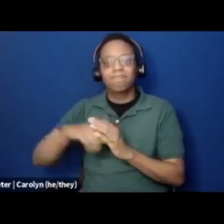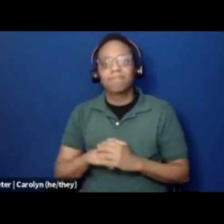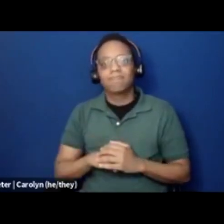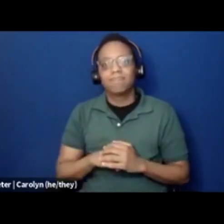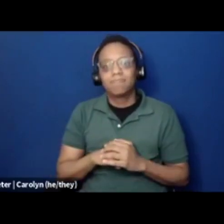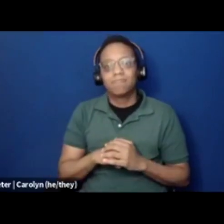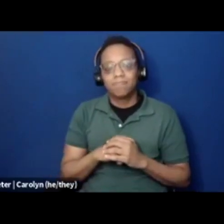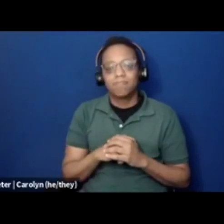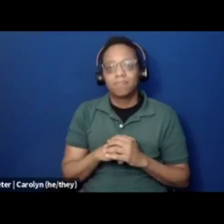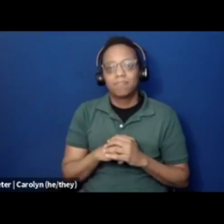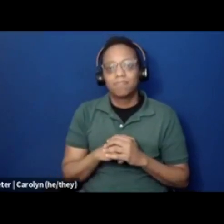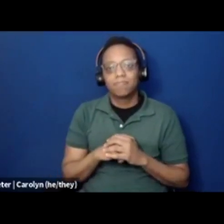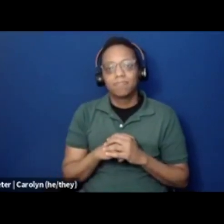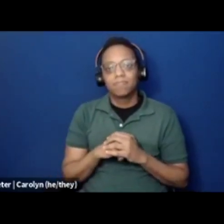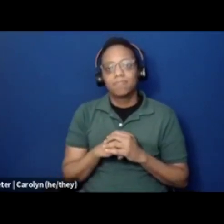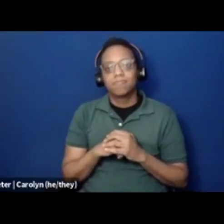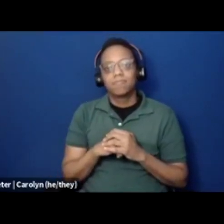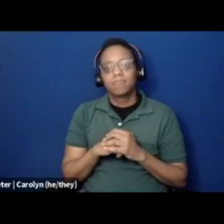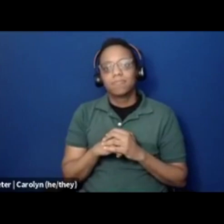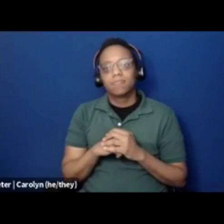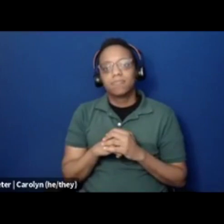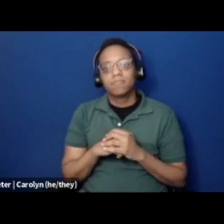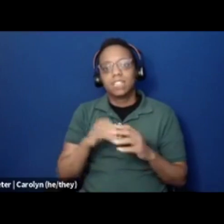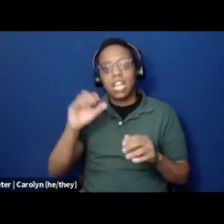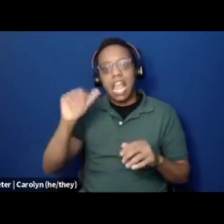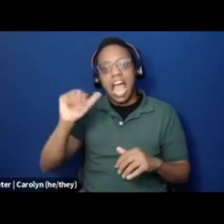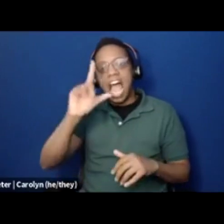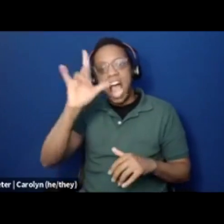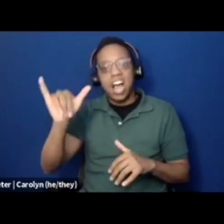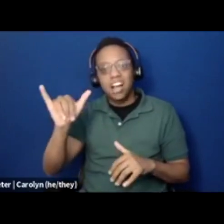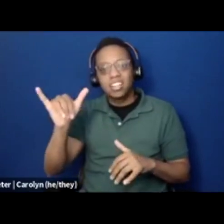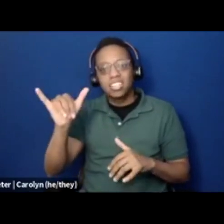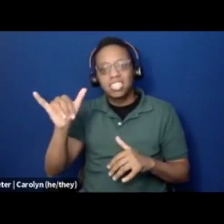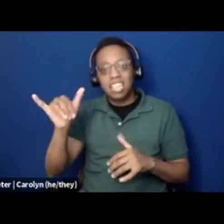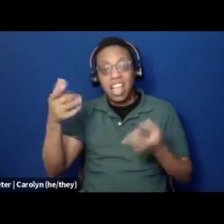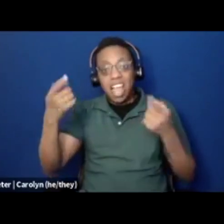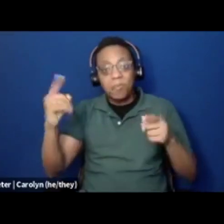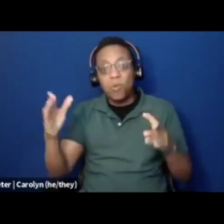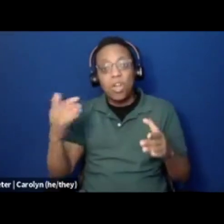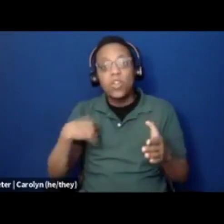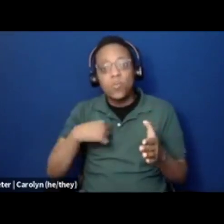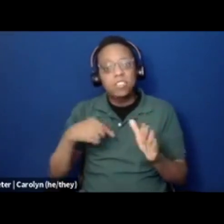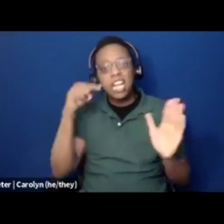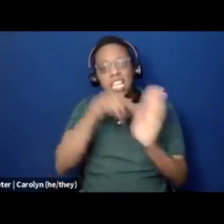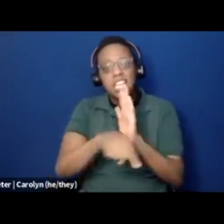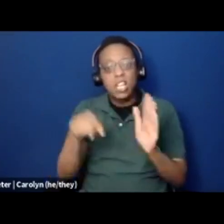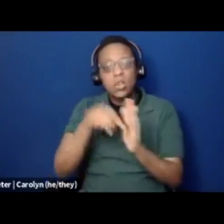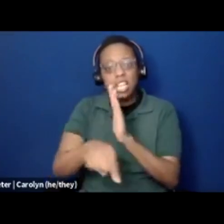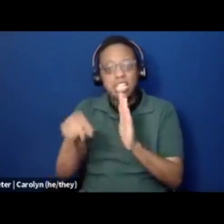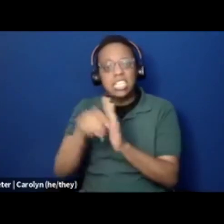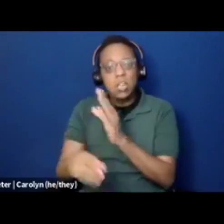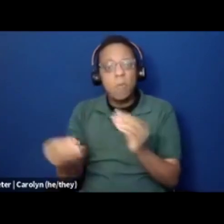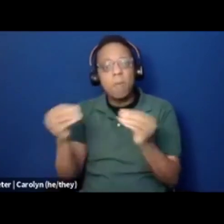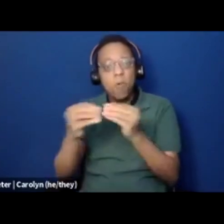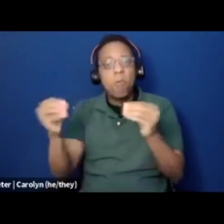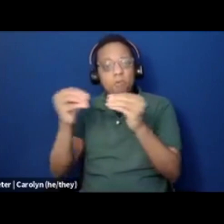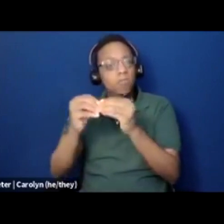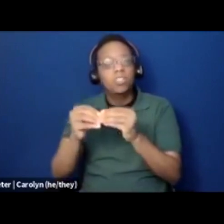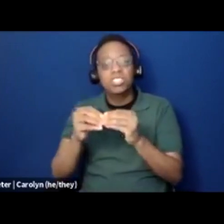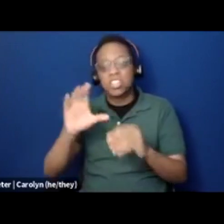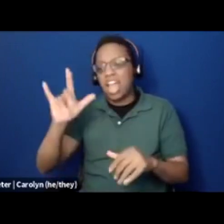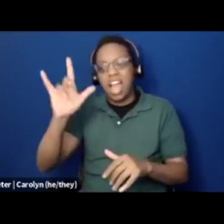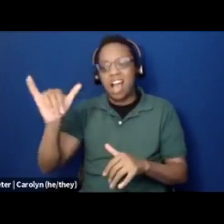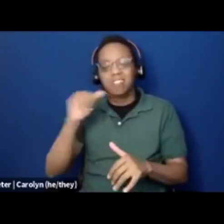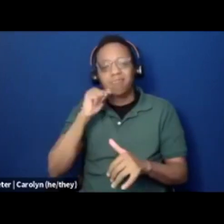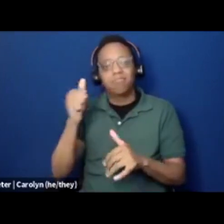has gotten us killed more and more and more and more and more. So we do, the ally, is that's not working. We need